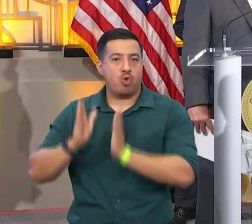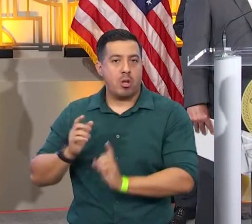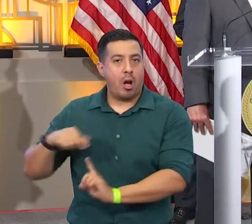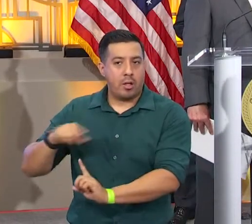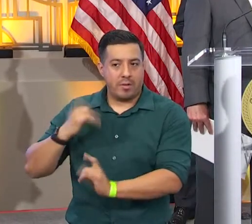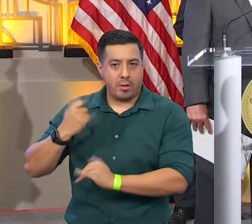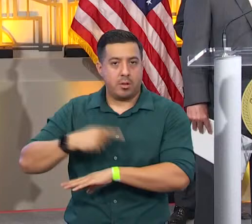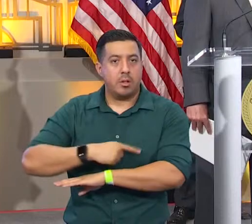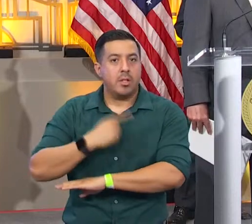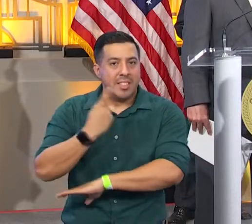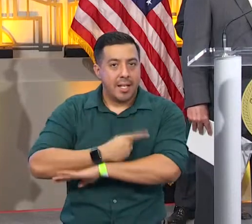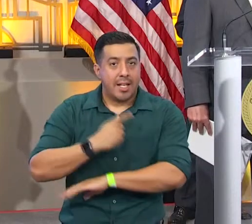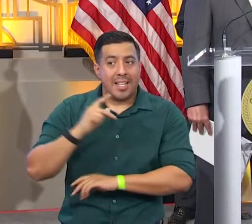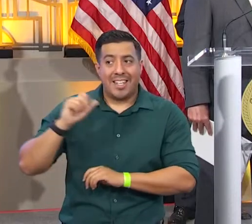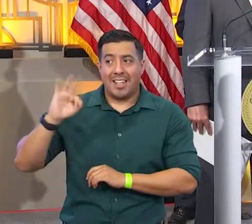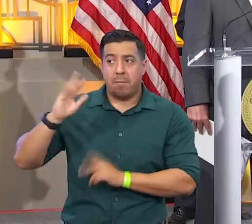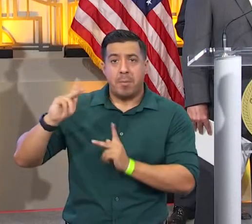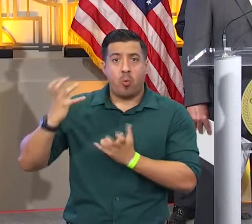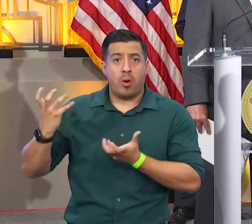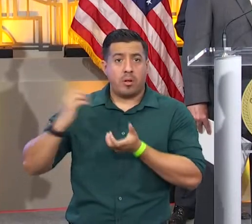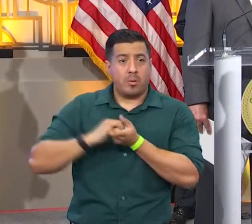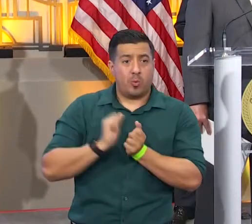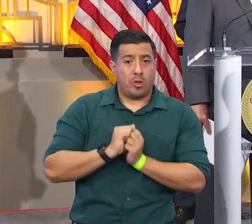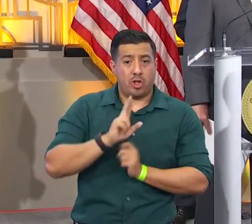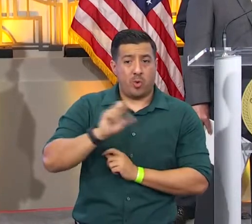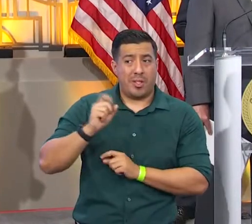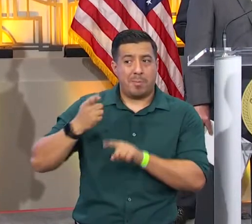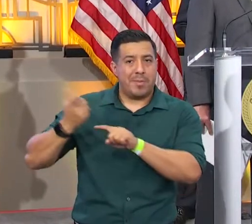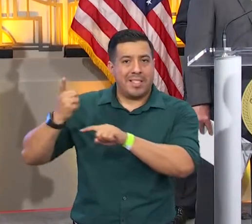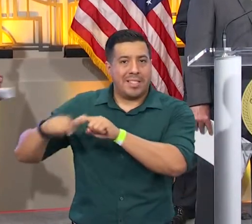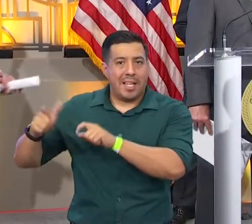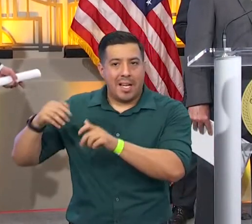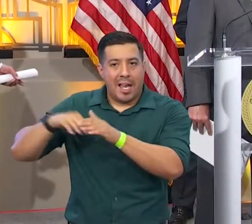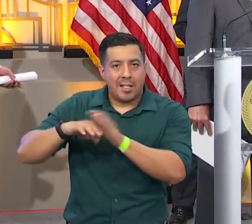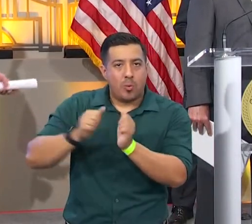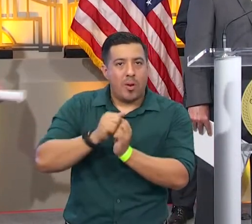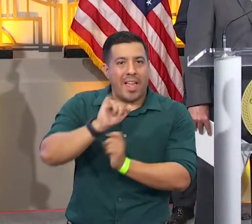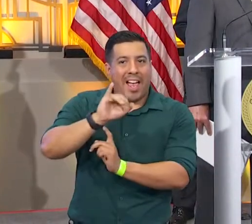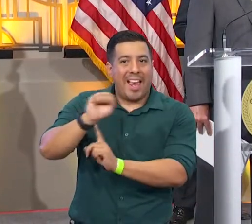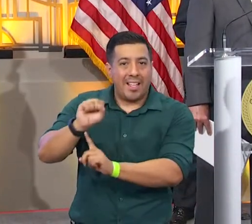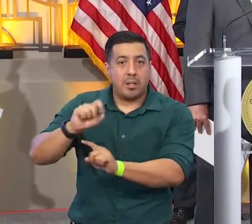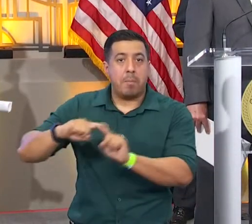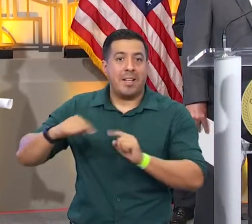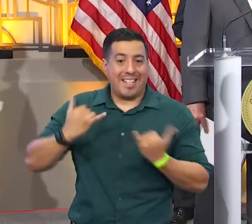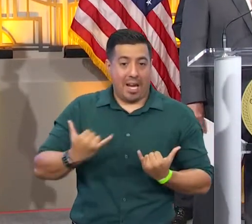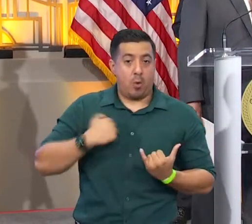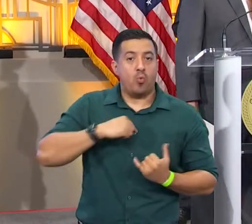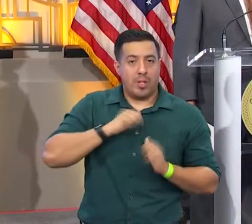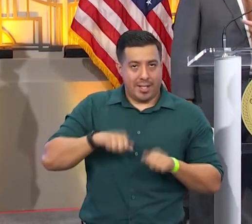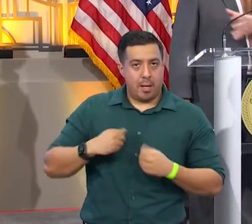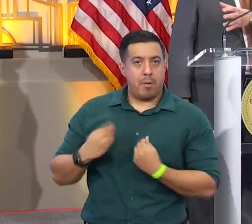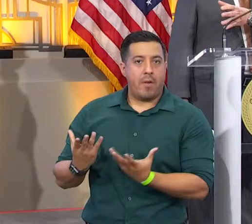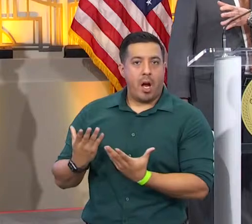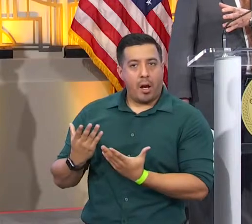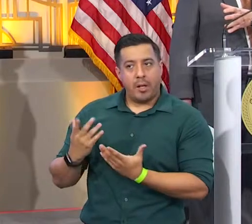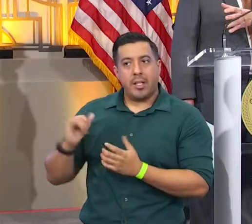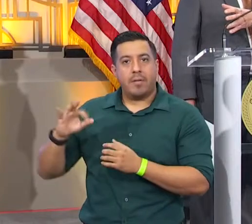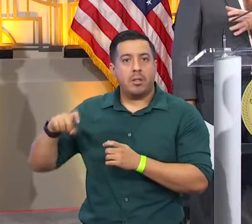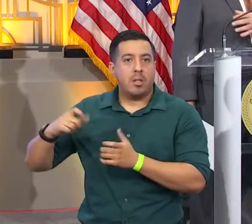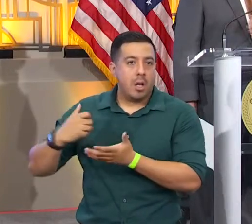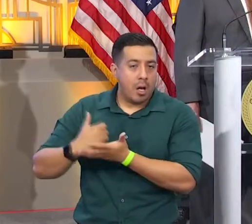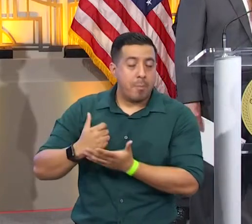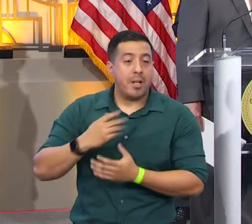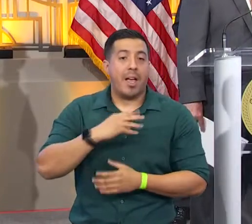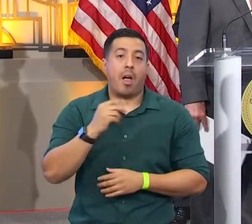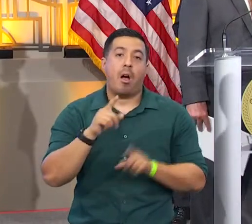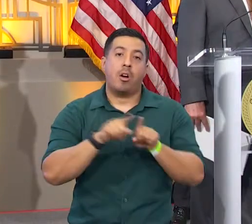today want to collaborate with the United States but really can't because they can't get access to ISS, which we can provide. And then over time, you'll see the